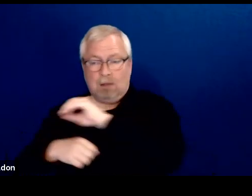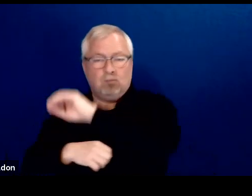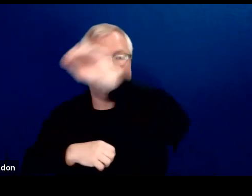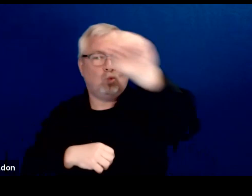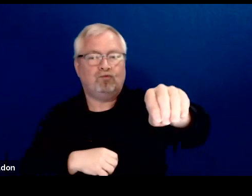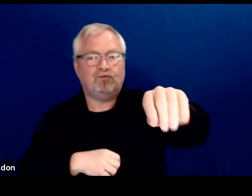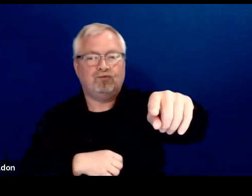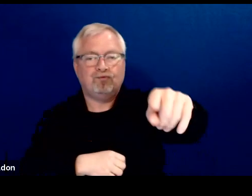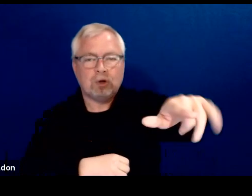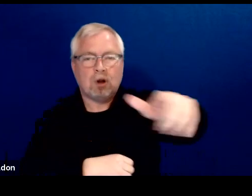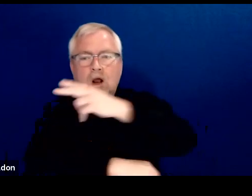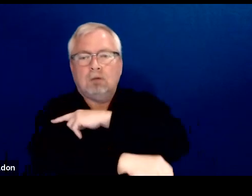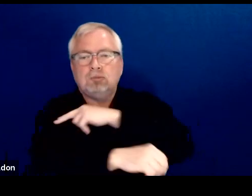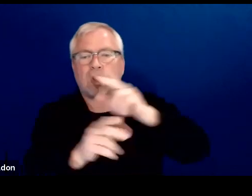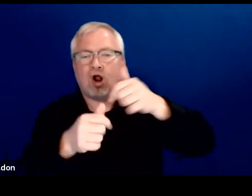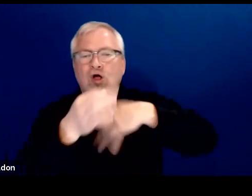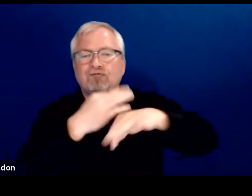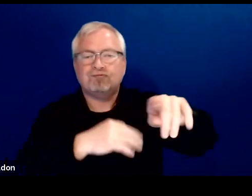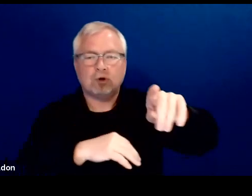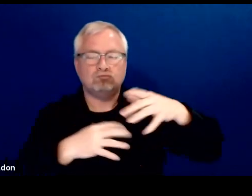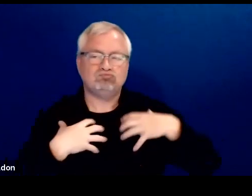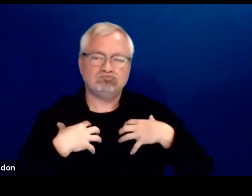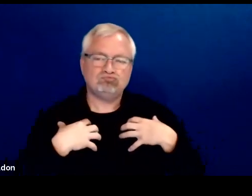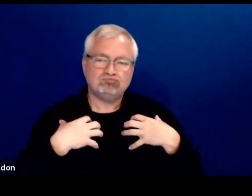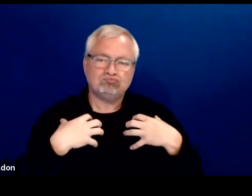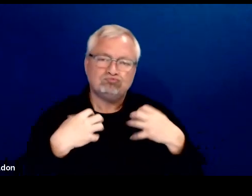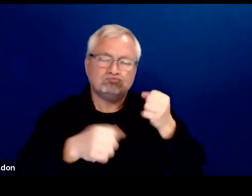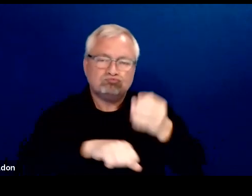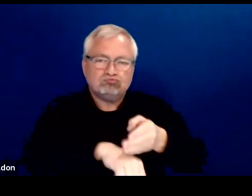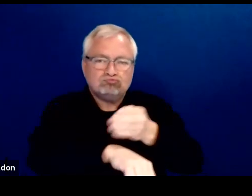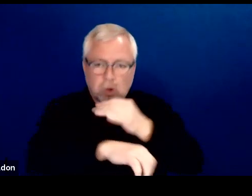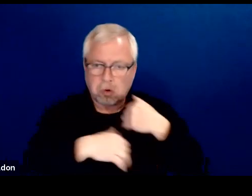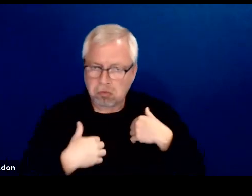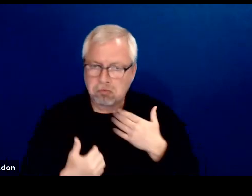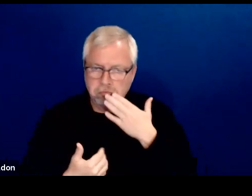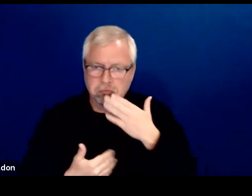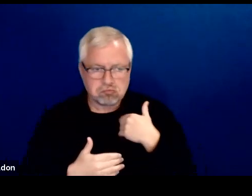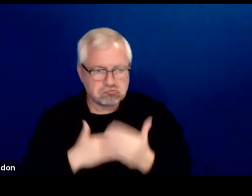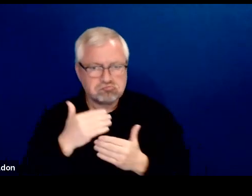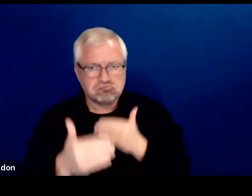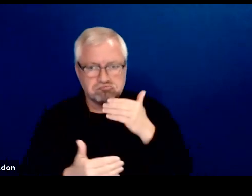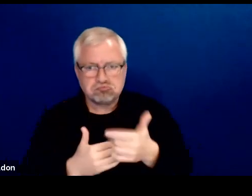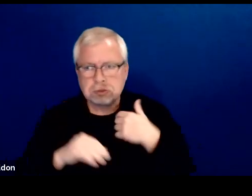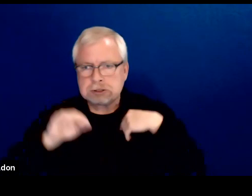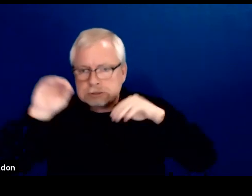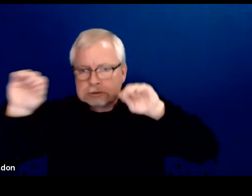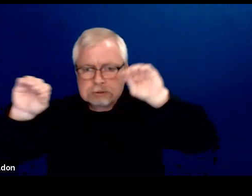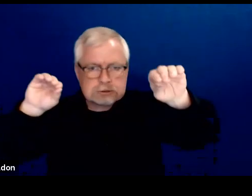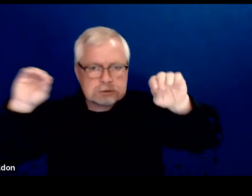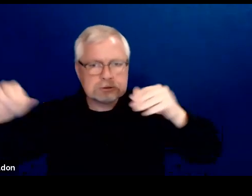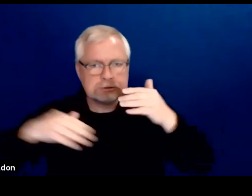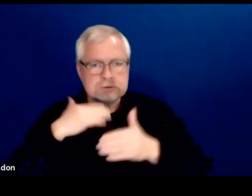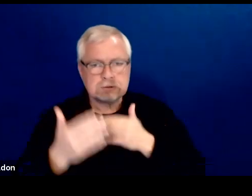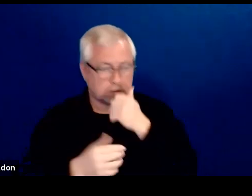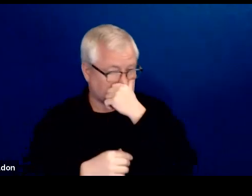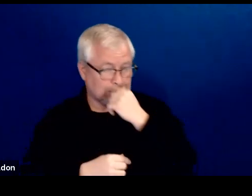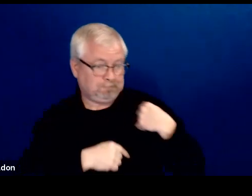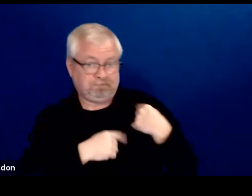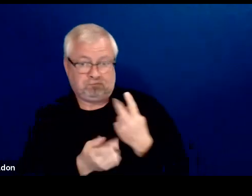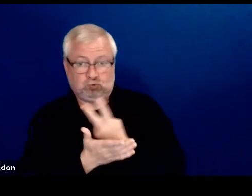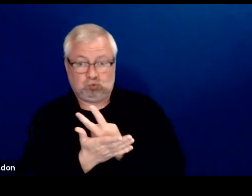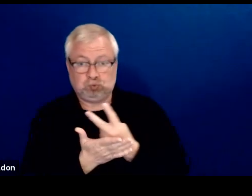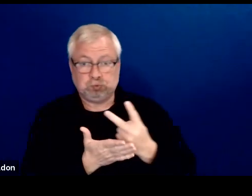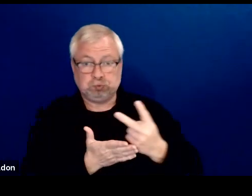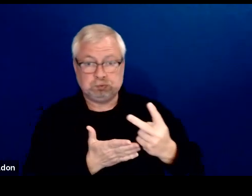lot of headway of getting to where we needed to go. From 2 weeks ago, those things were not there. Now, here's another